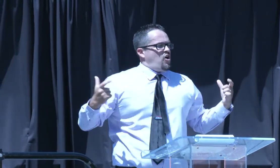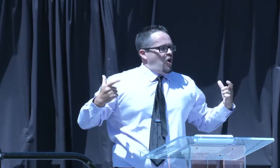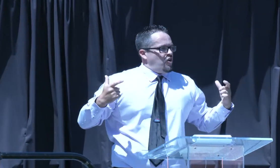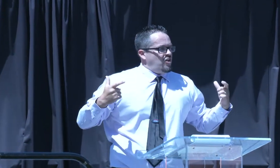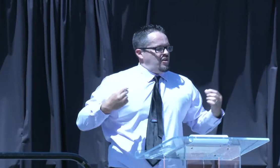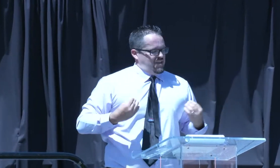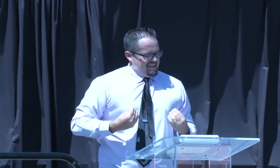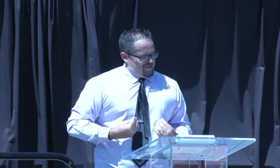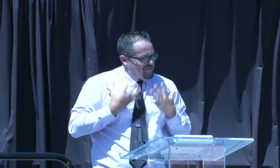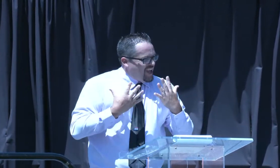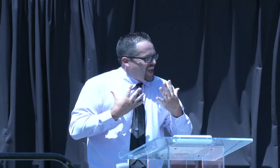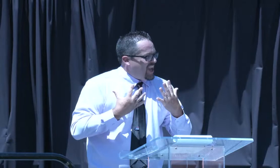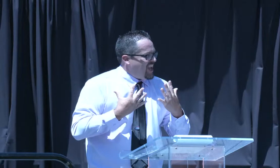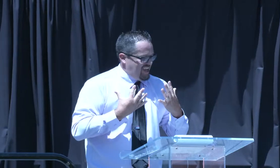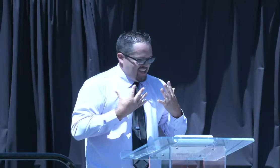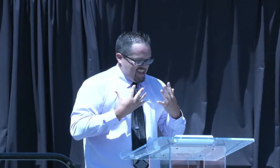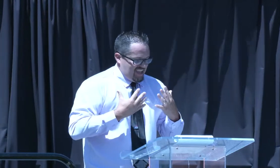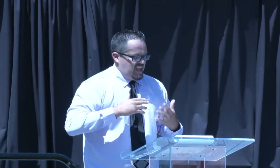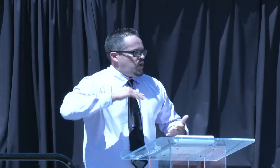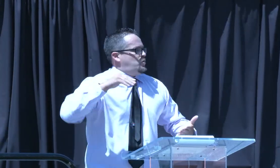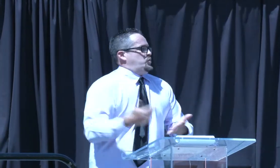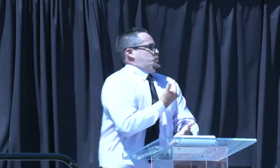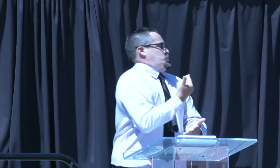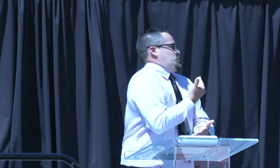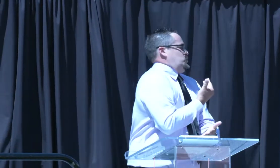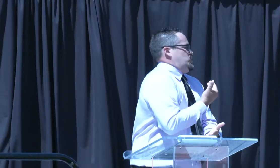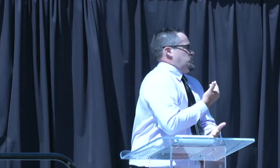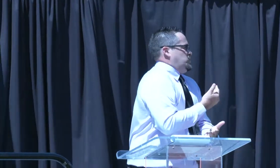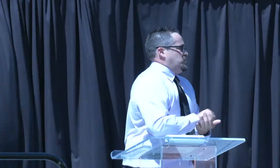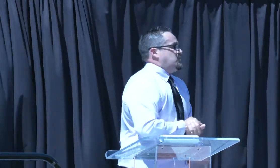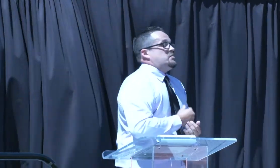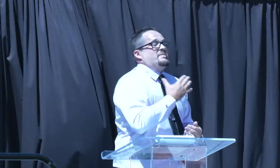larger, inspired, and feel renewed.